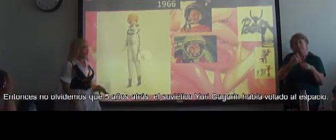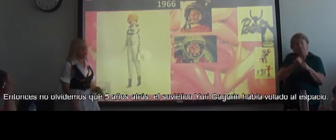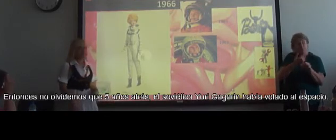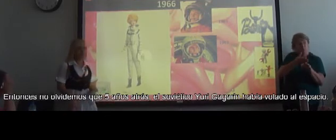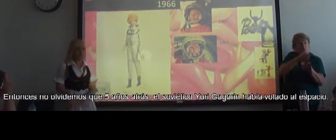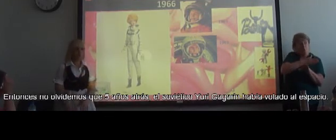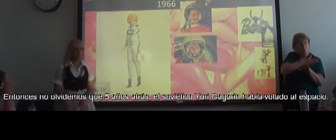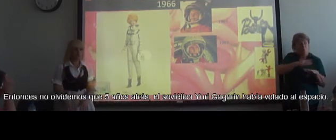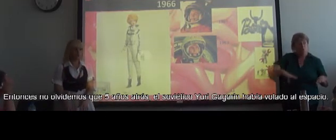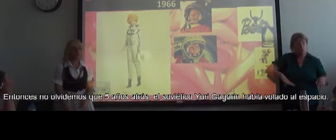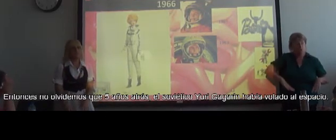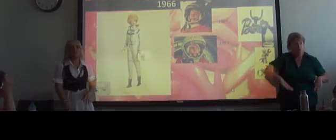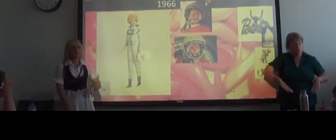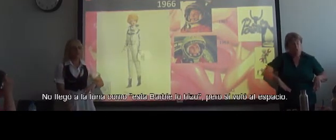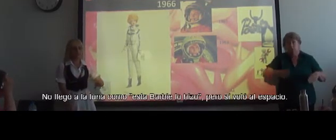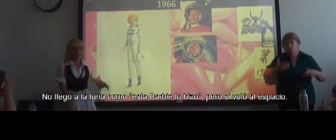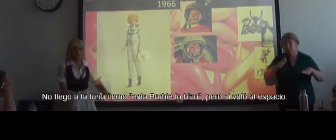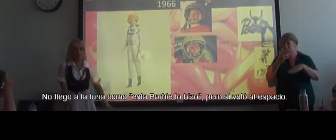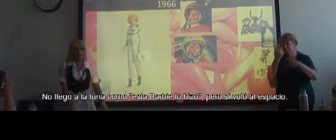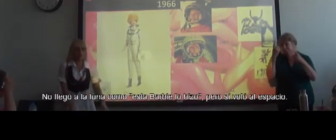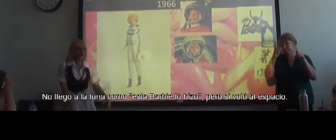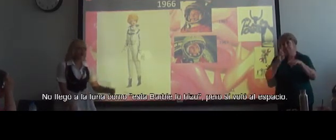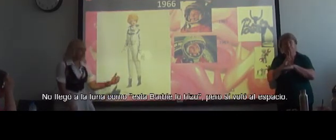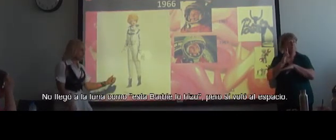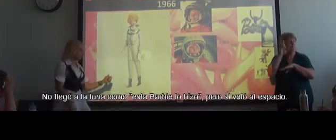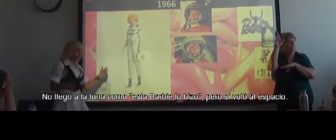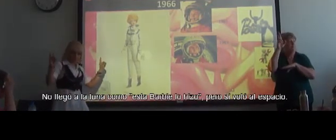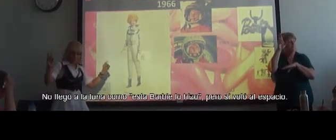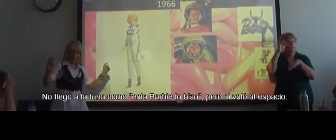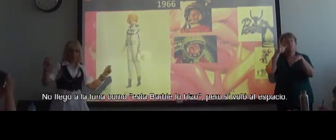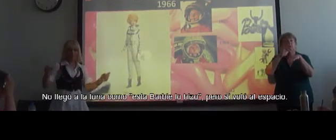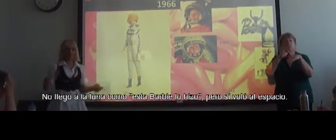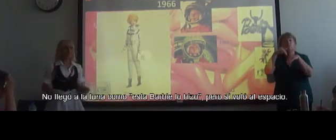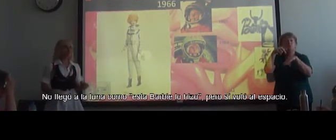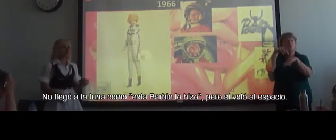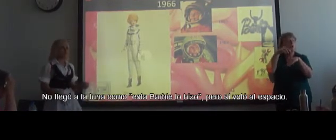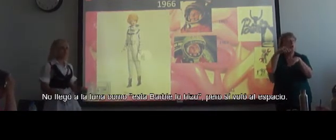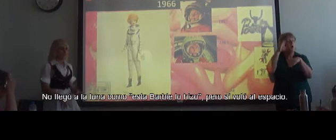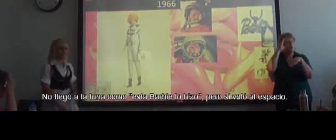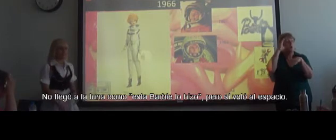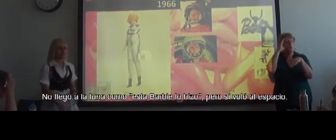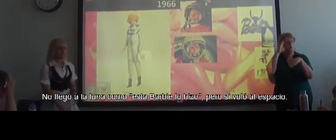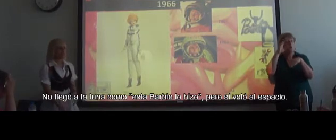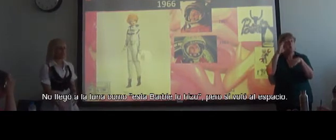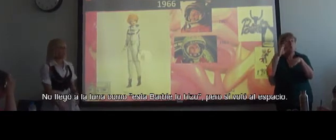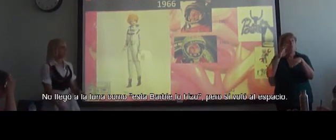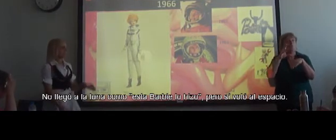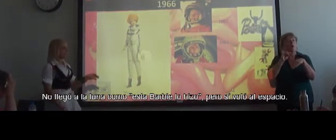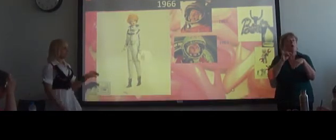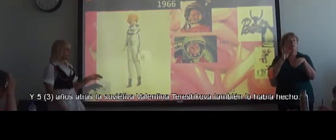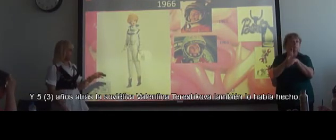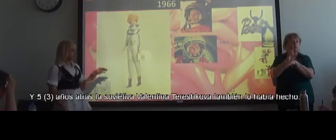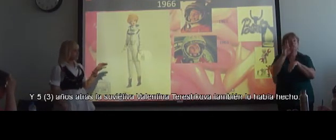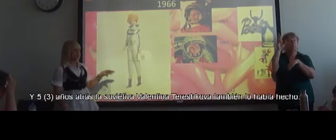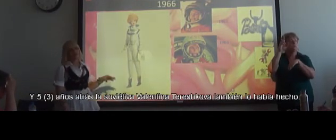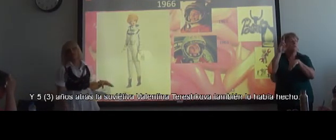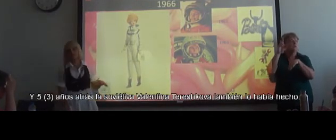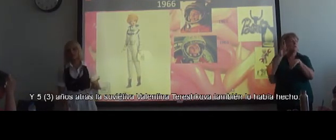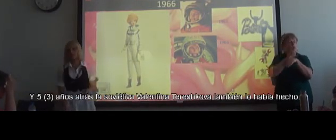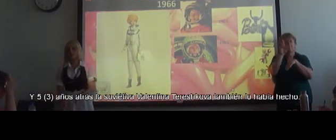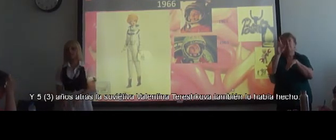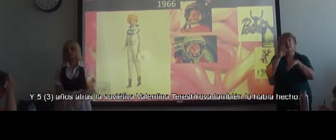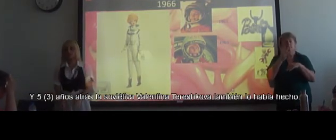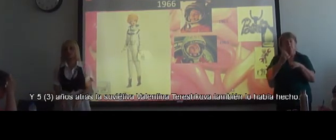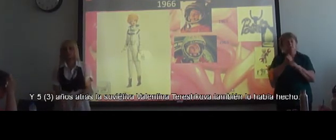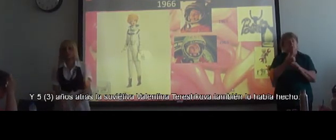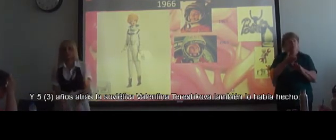Yuri Gagarin had flown into space. He didn't reach to the moon like this Barbie did, but he flown into space. And 5 years earlier,